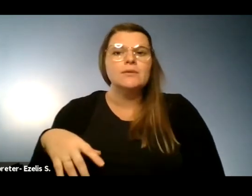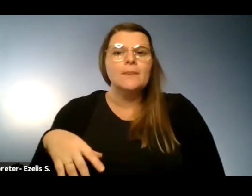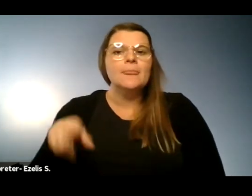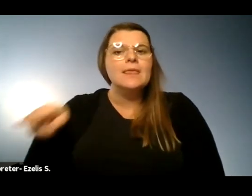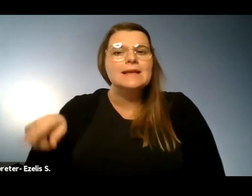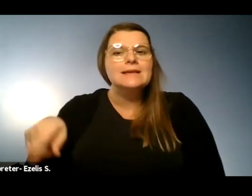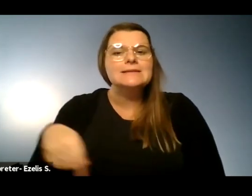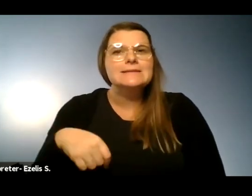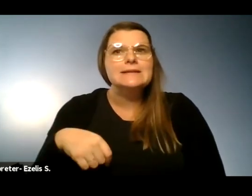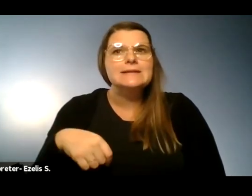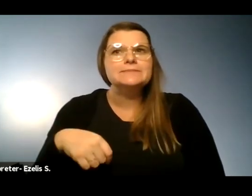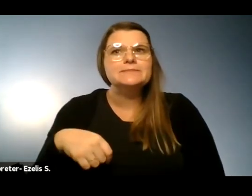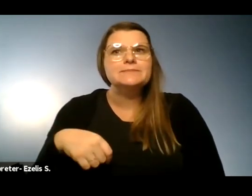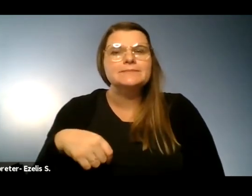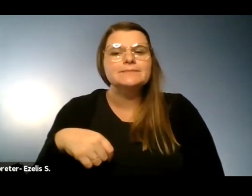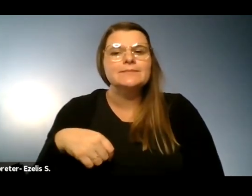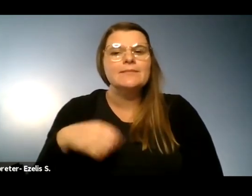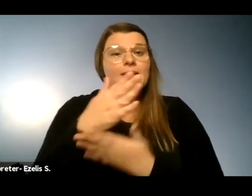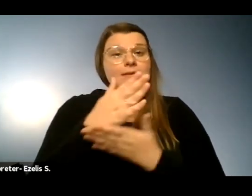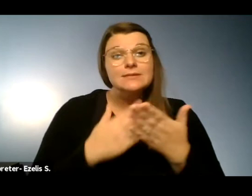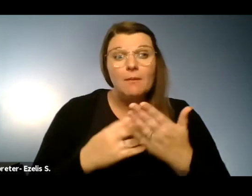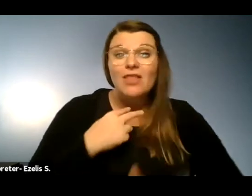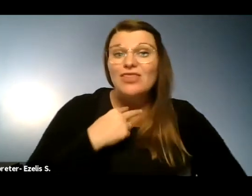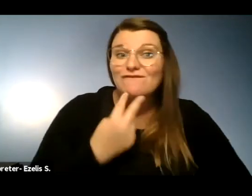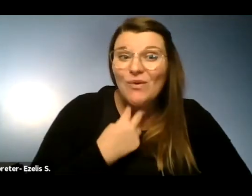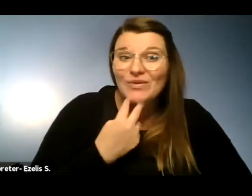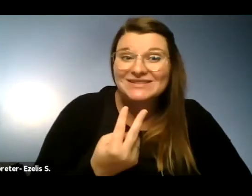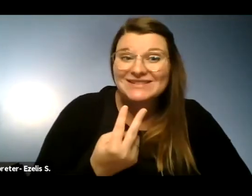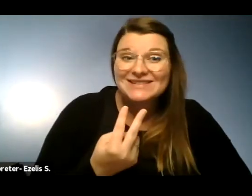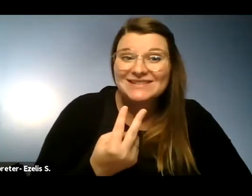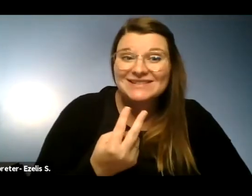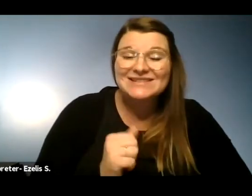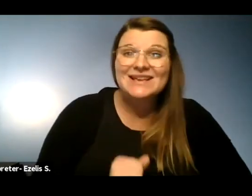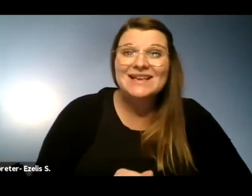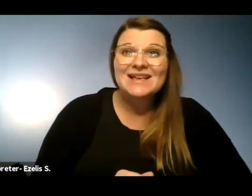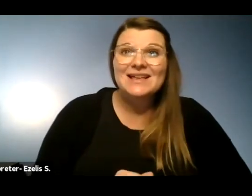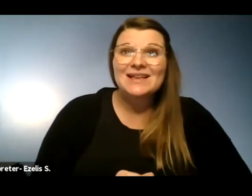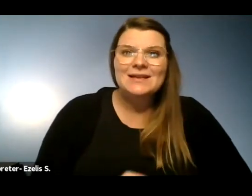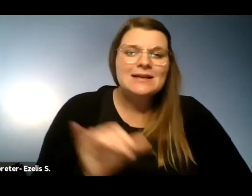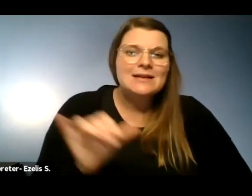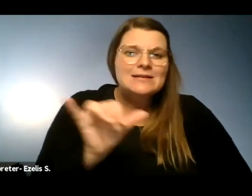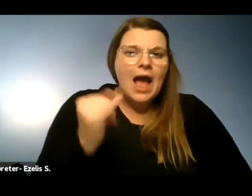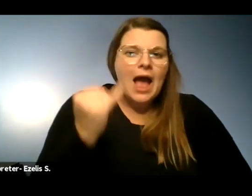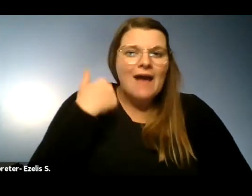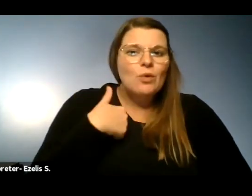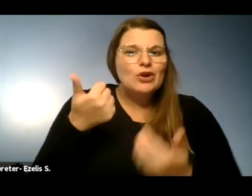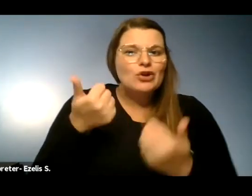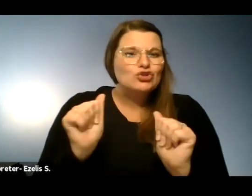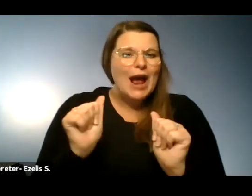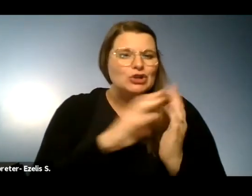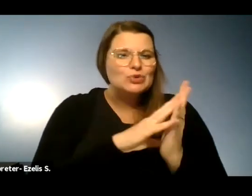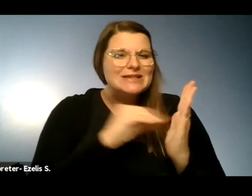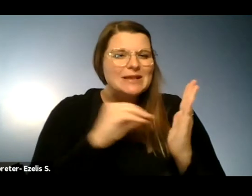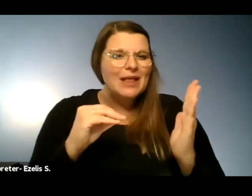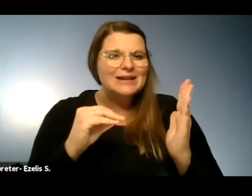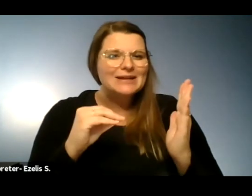simulates, it treats some of the voices, such as we might, if we were trying to simulate the